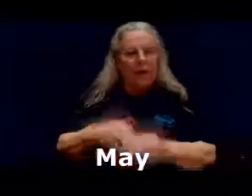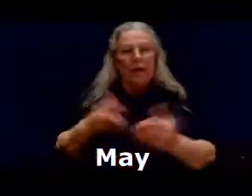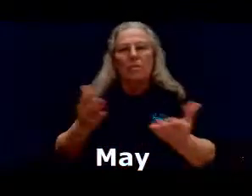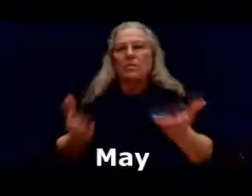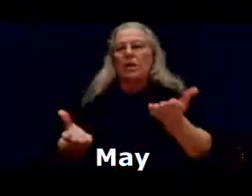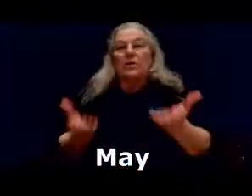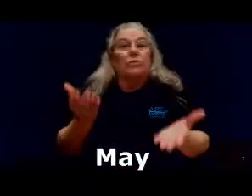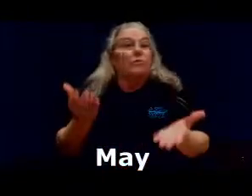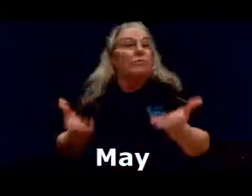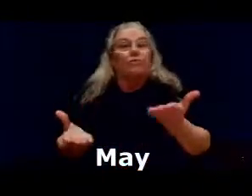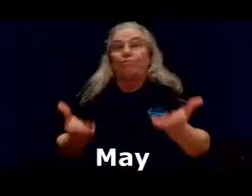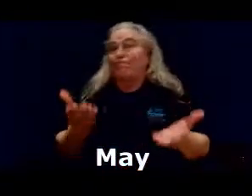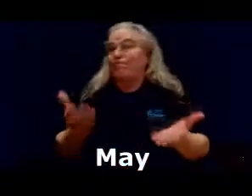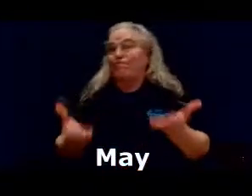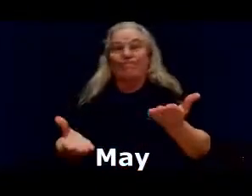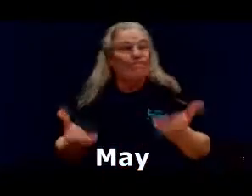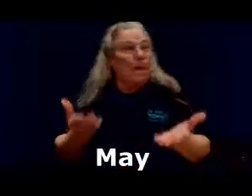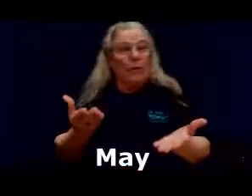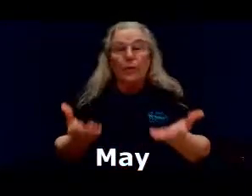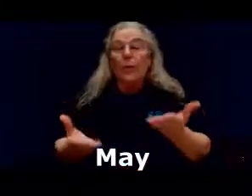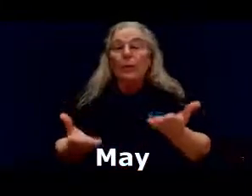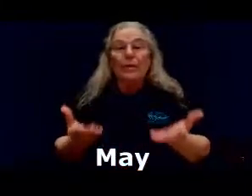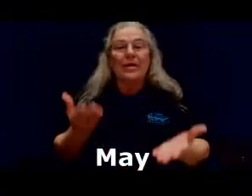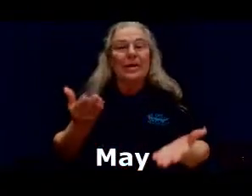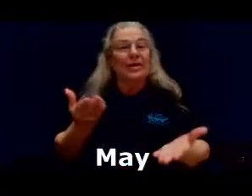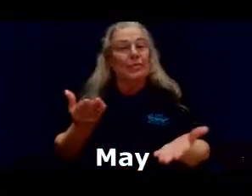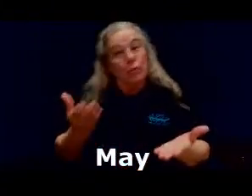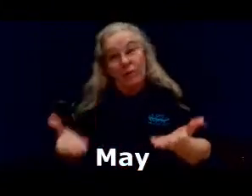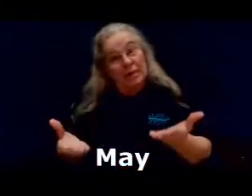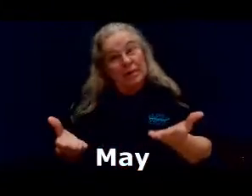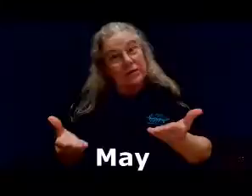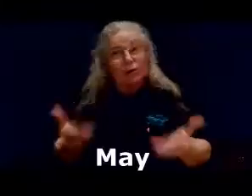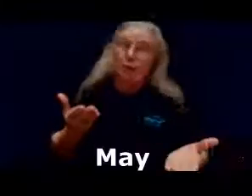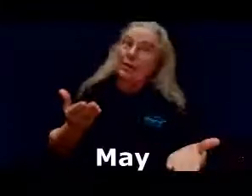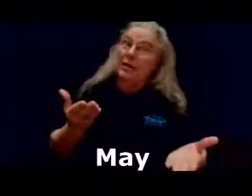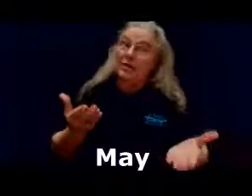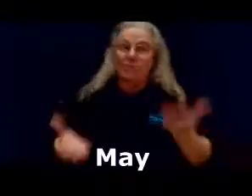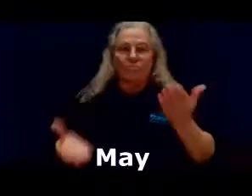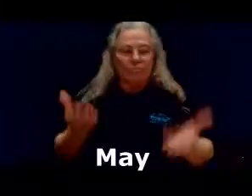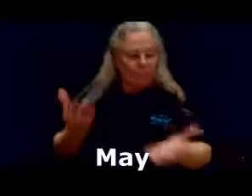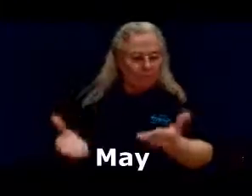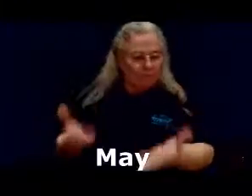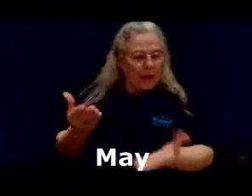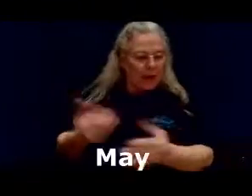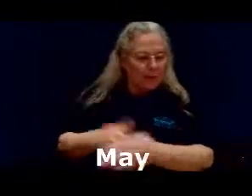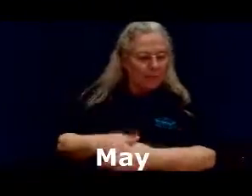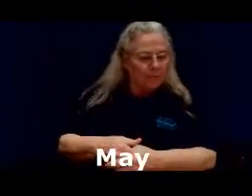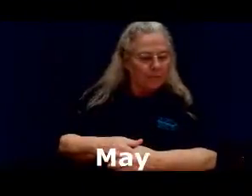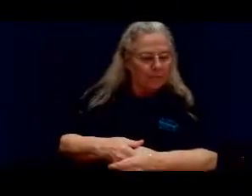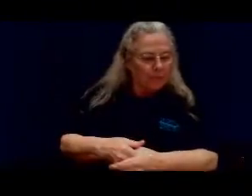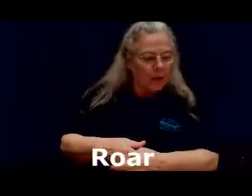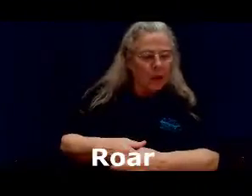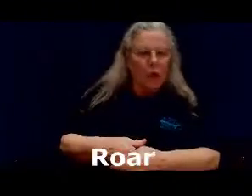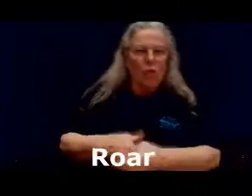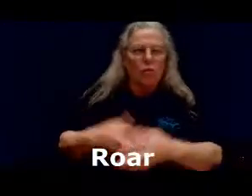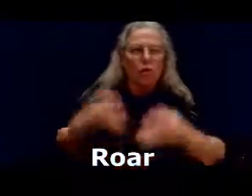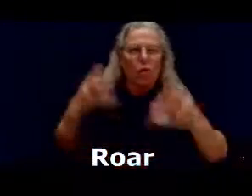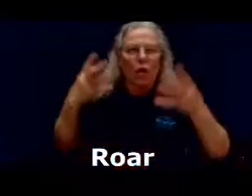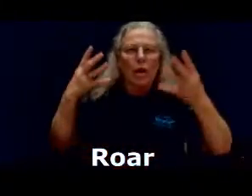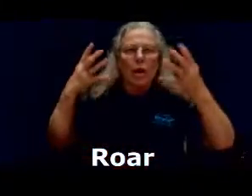May, and it's, I don't know, it could be this or could be this. May. Roar,